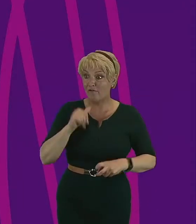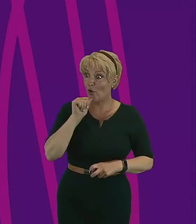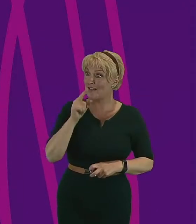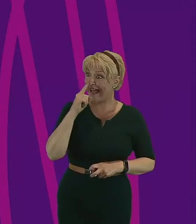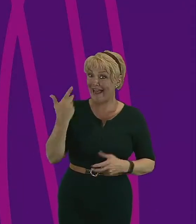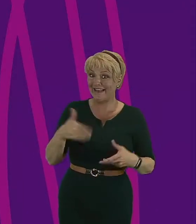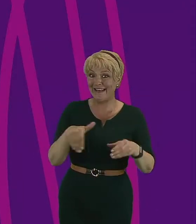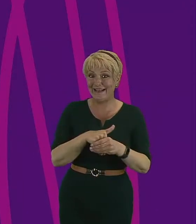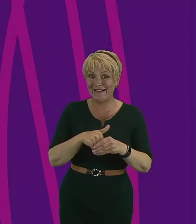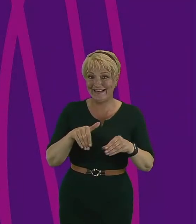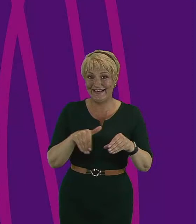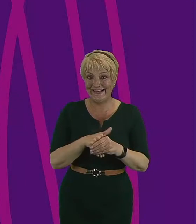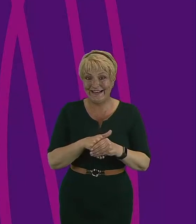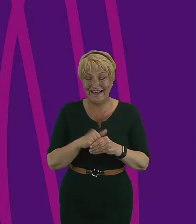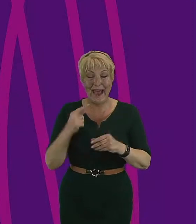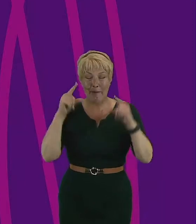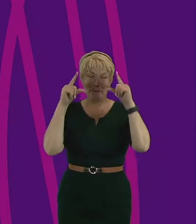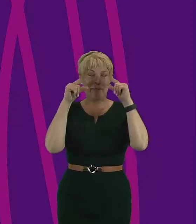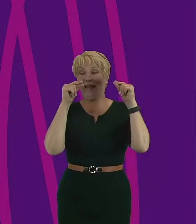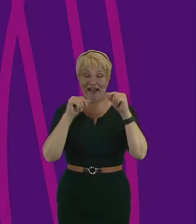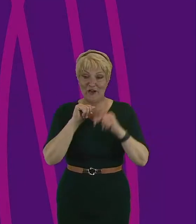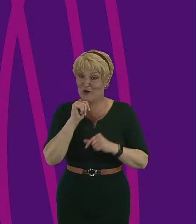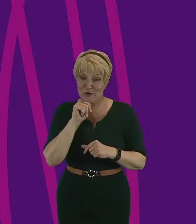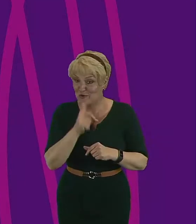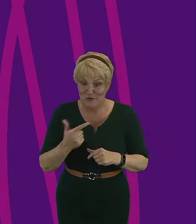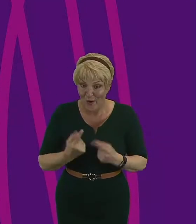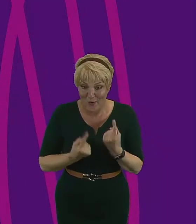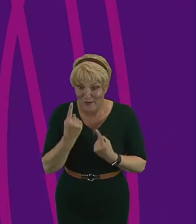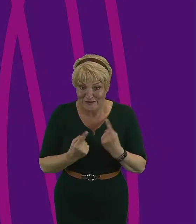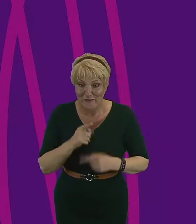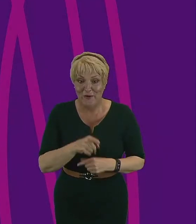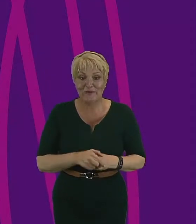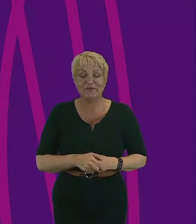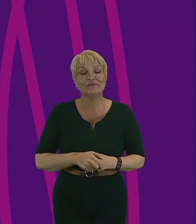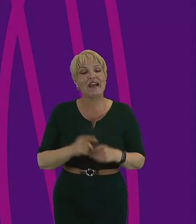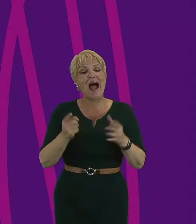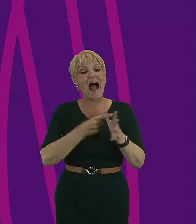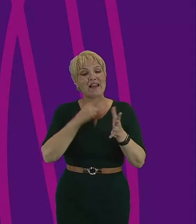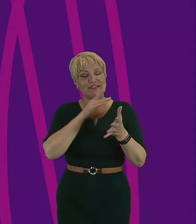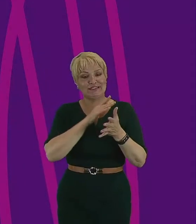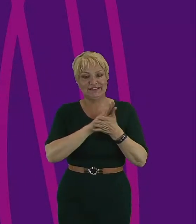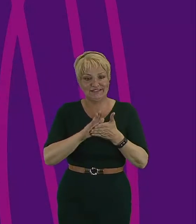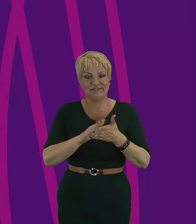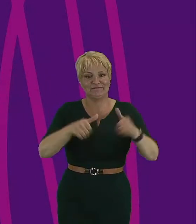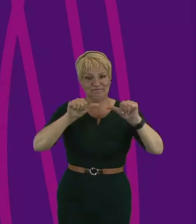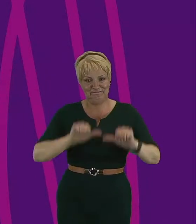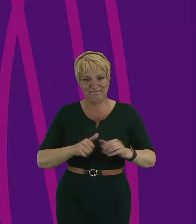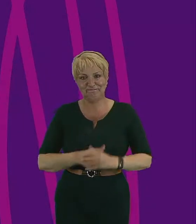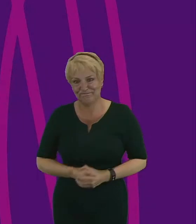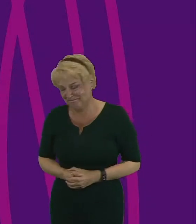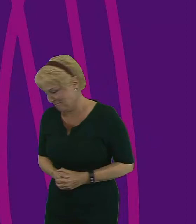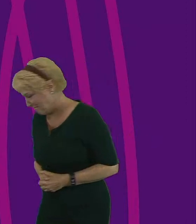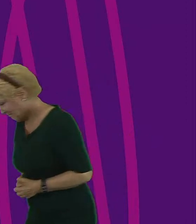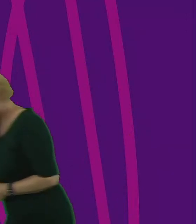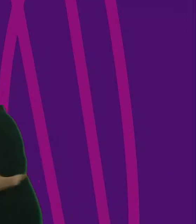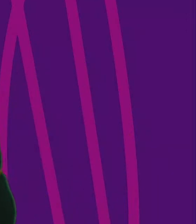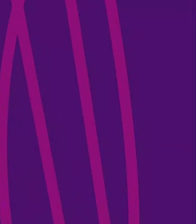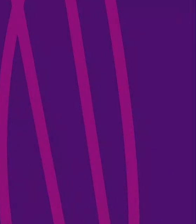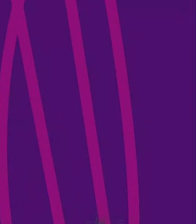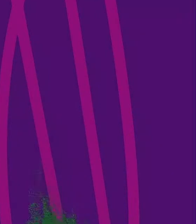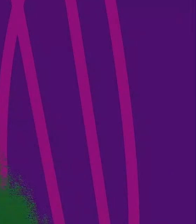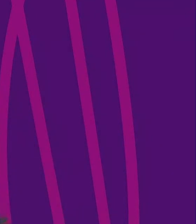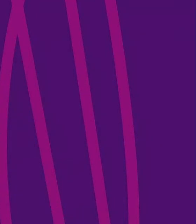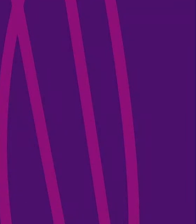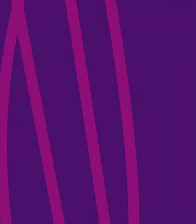here blate at doing so. Alex Cole-Hamilton, to be followed by Fulton McGregor. Thank you very much, Deputy Presiding Officer.